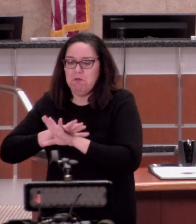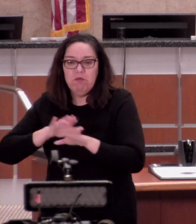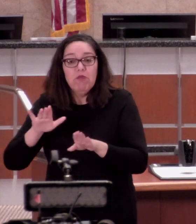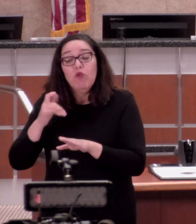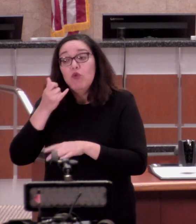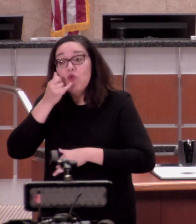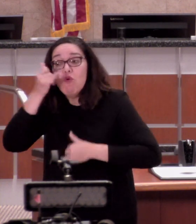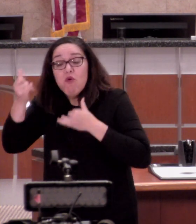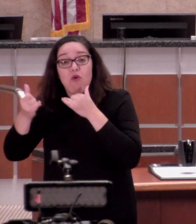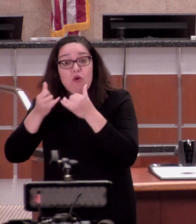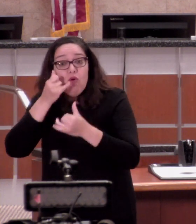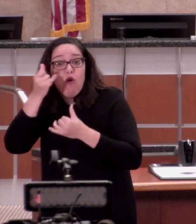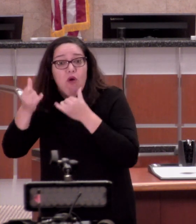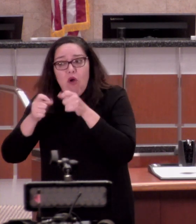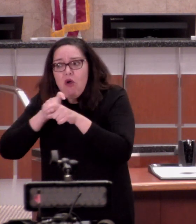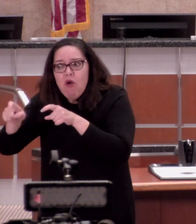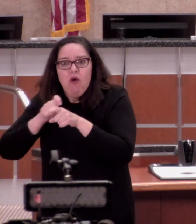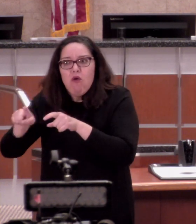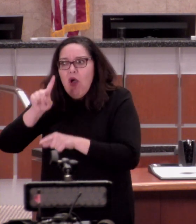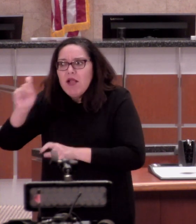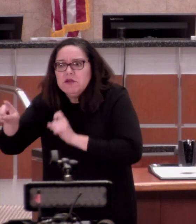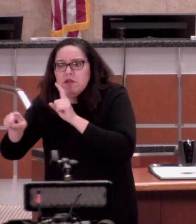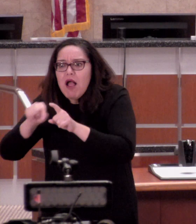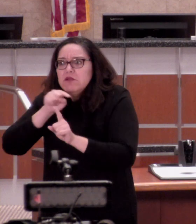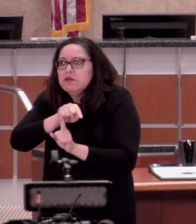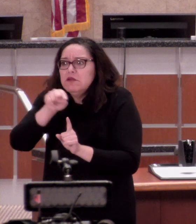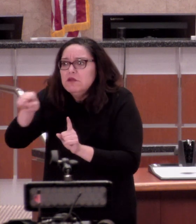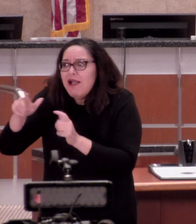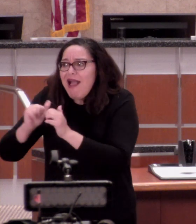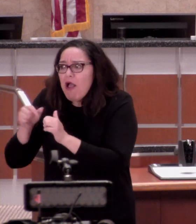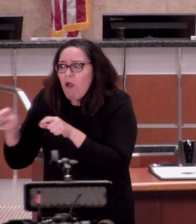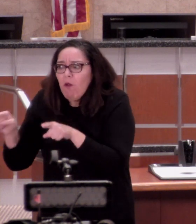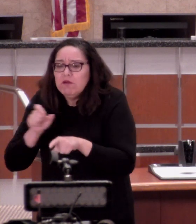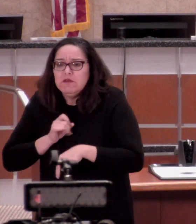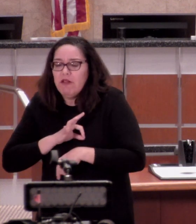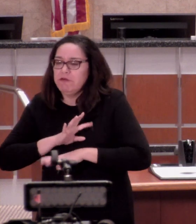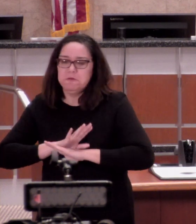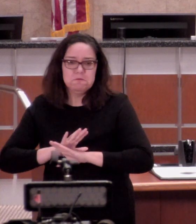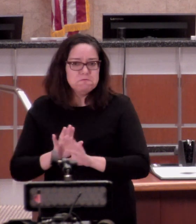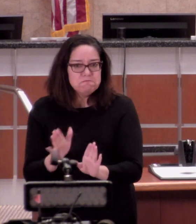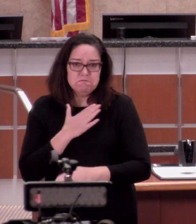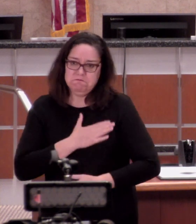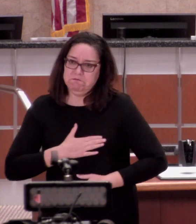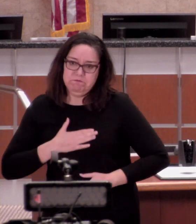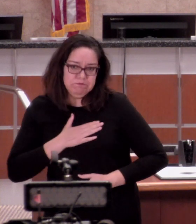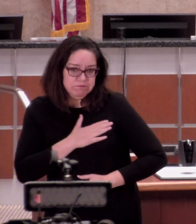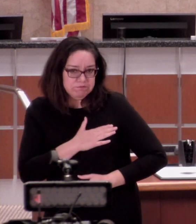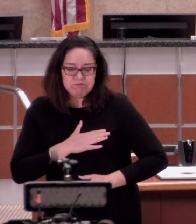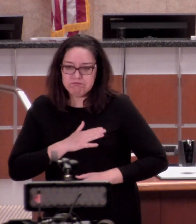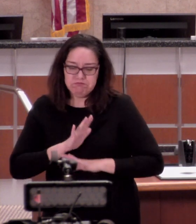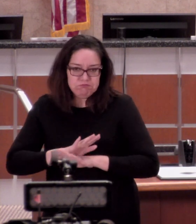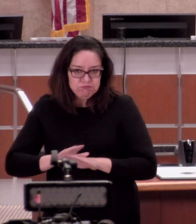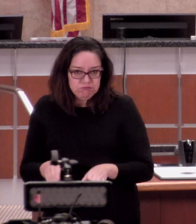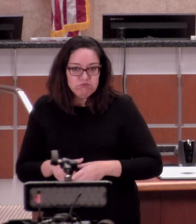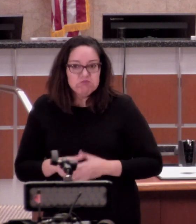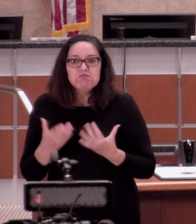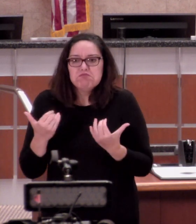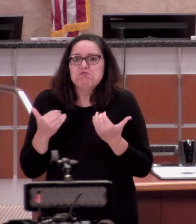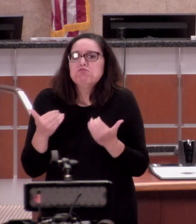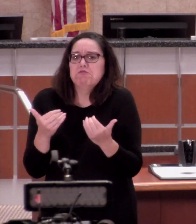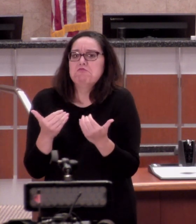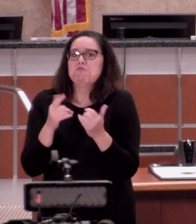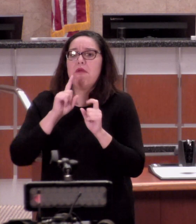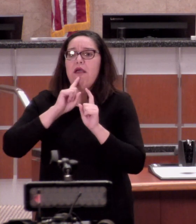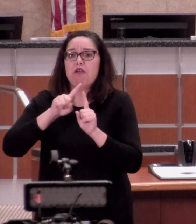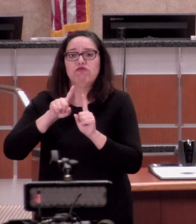call the jails for any type of information about inmates or staff. At this time, I'll answer any